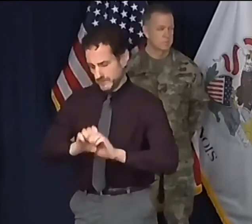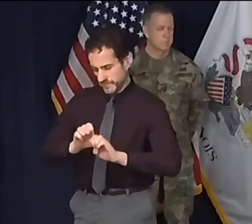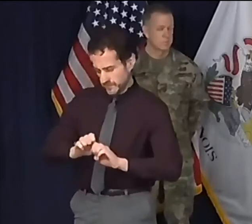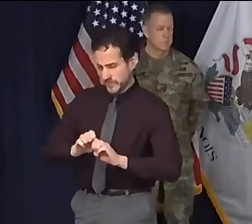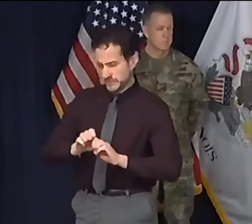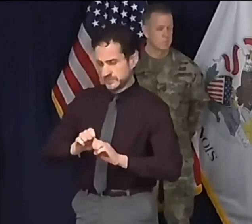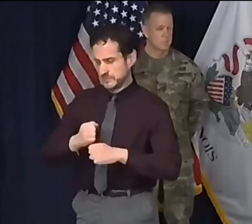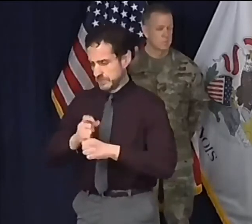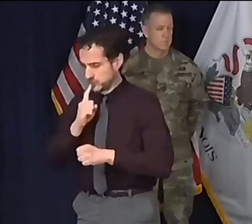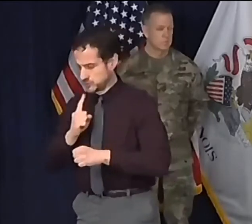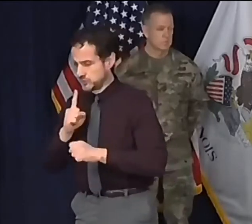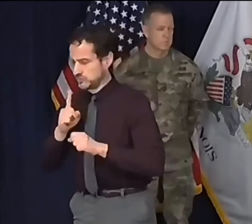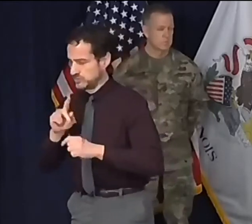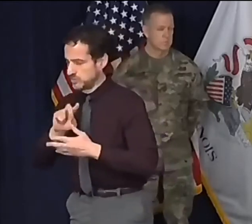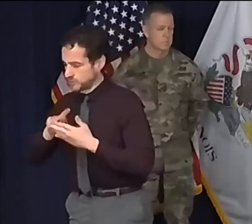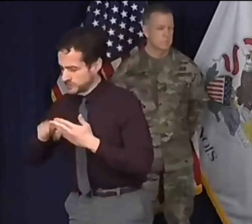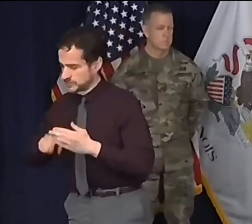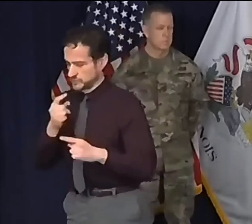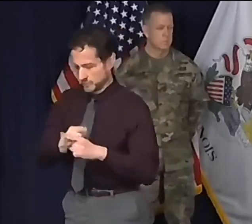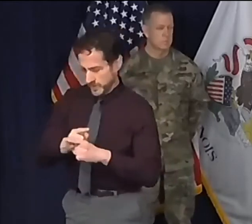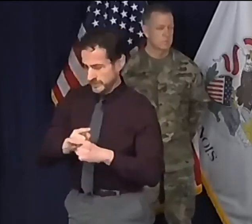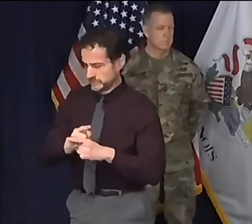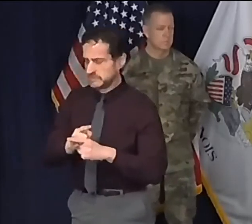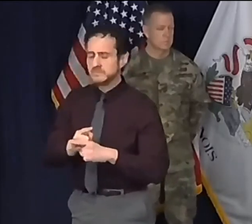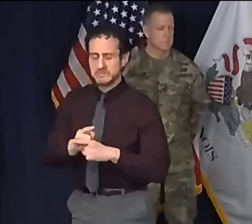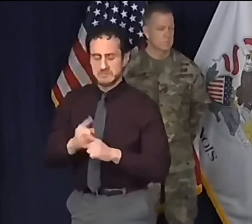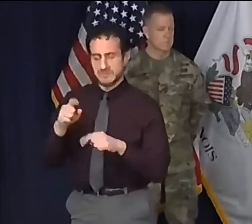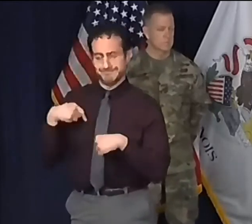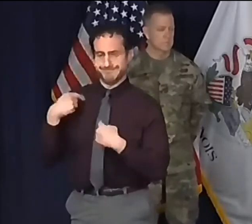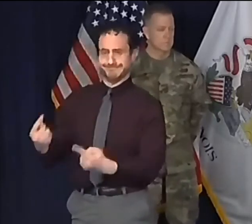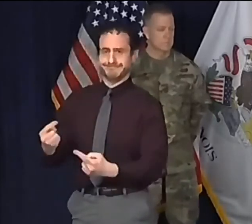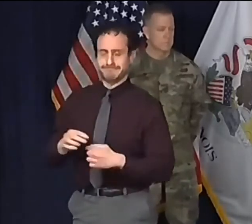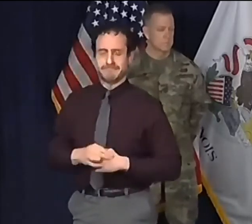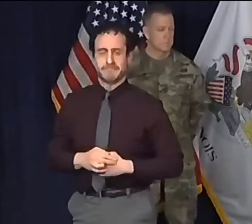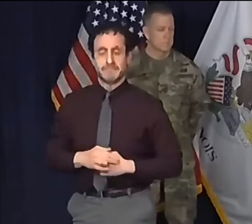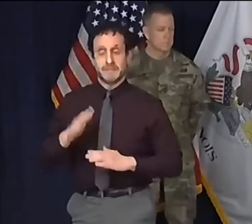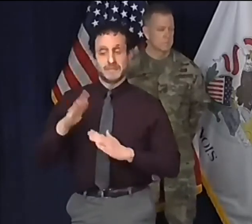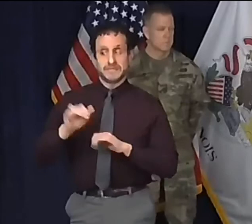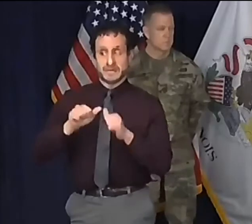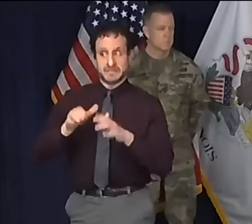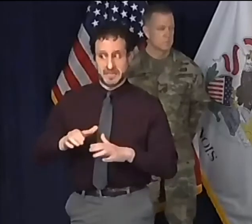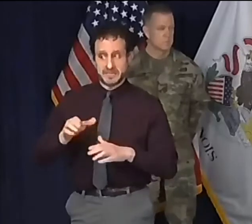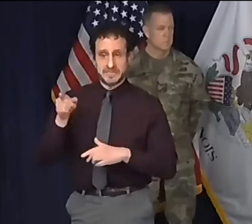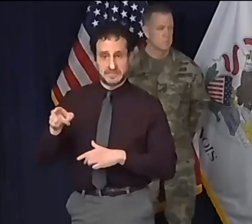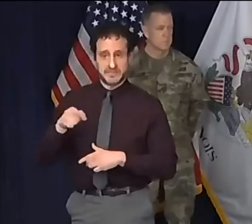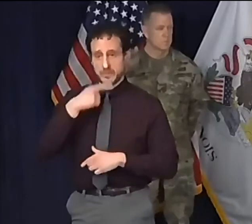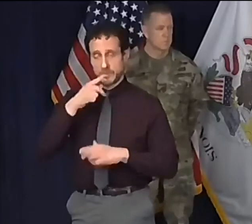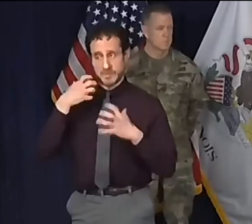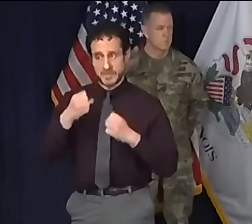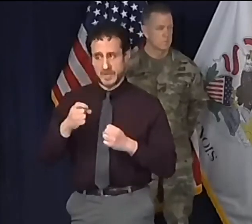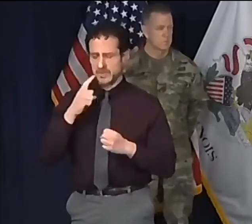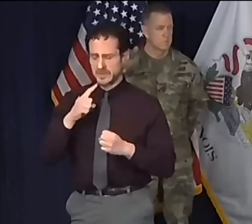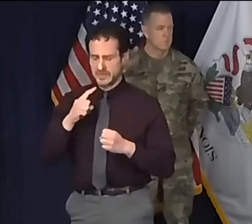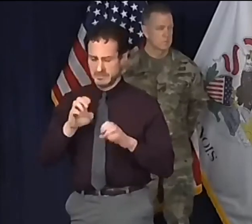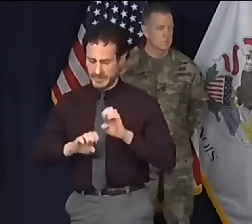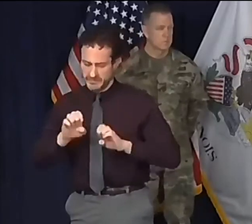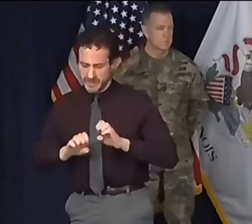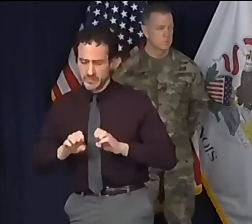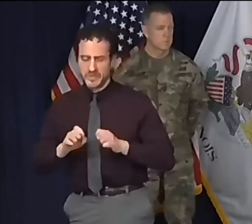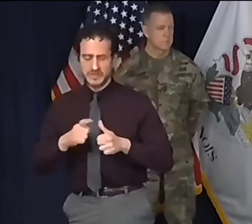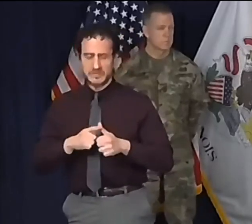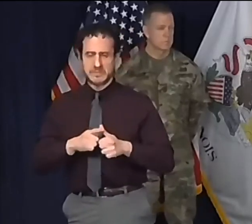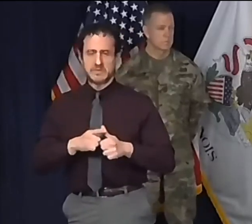early phases of this pandemic. Our top scientists within IDPH continuously evaluate criteria such as